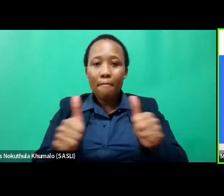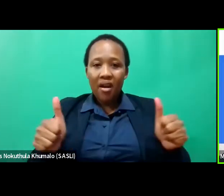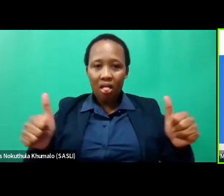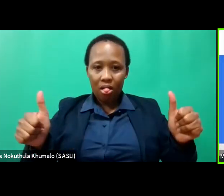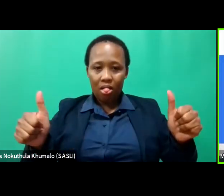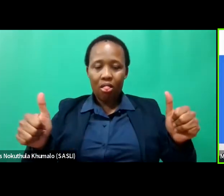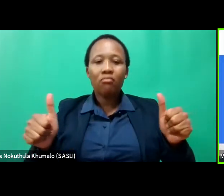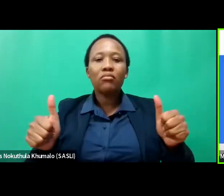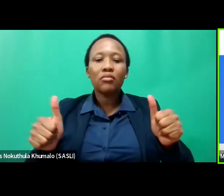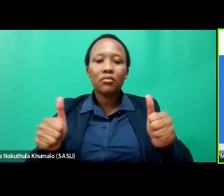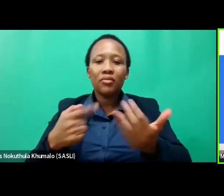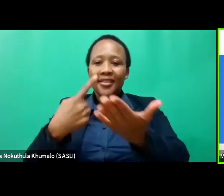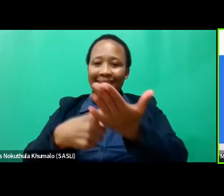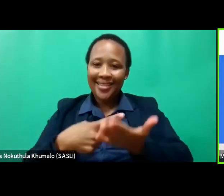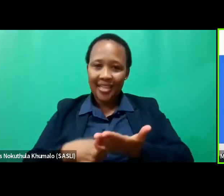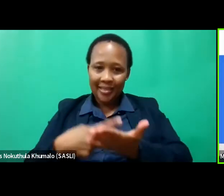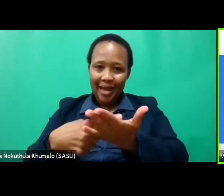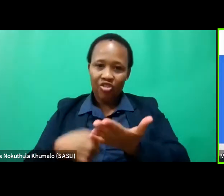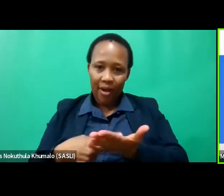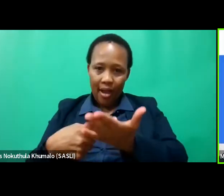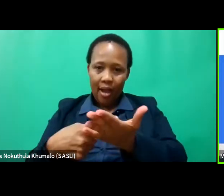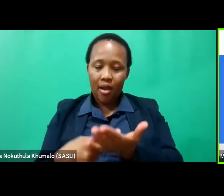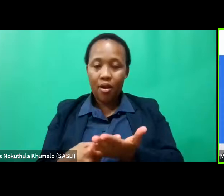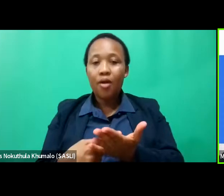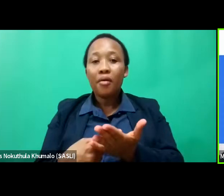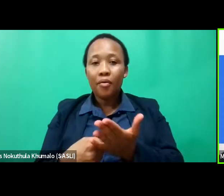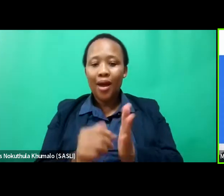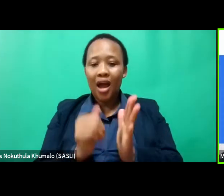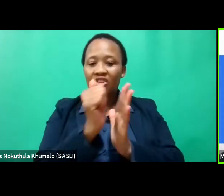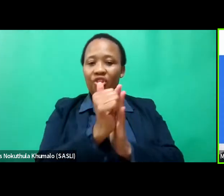which is the next item on our agenda.